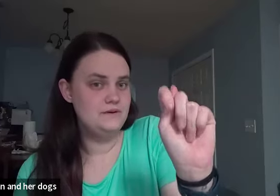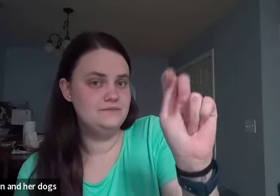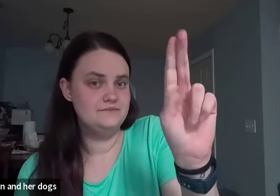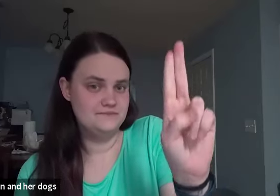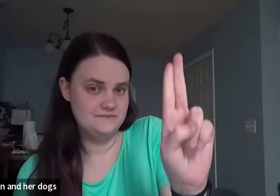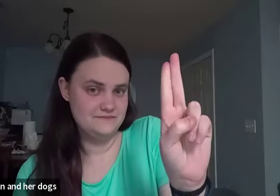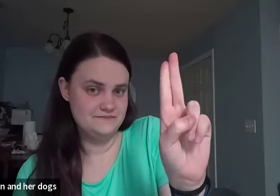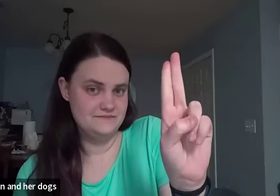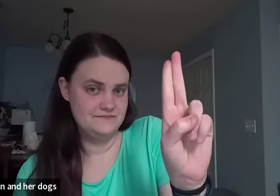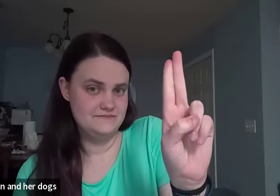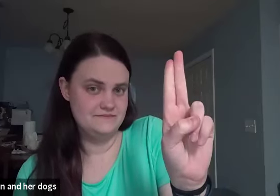U,